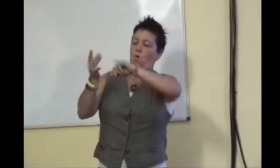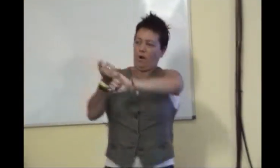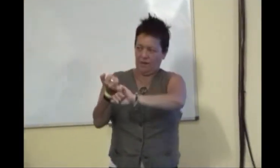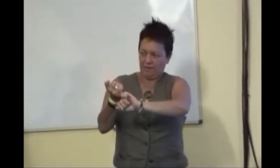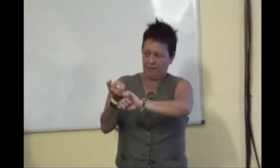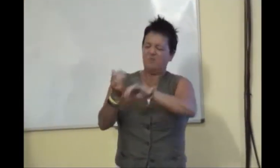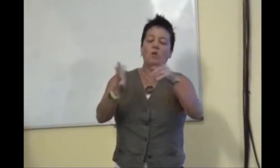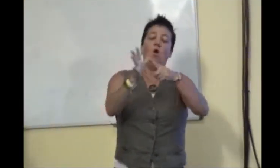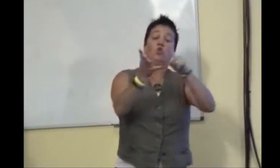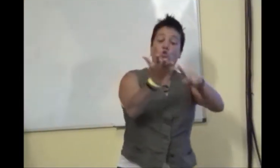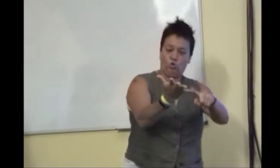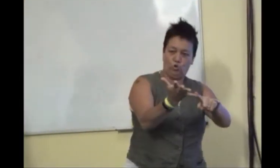So it's